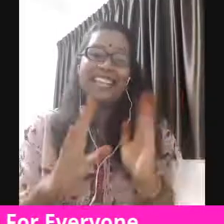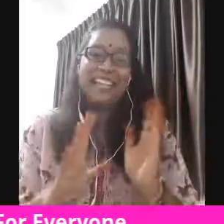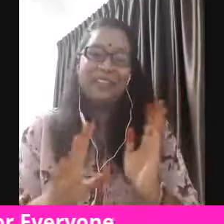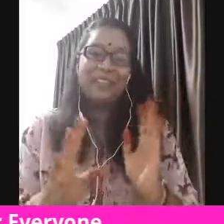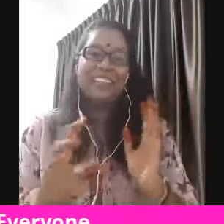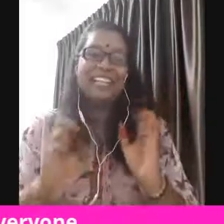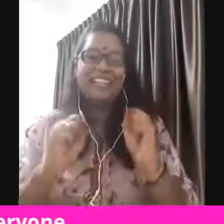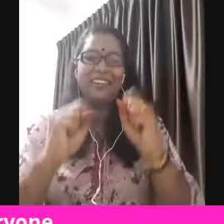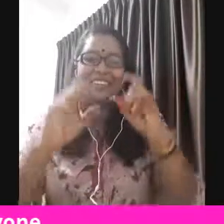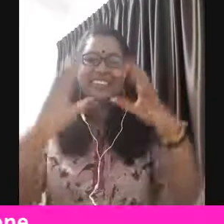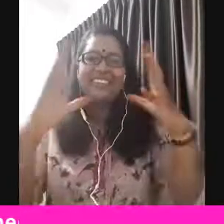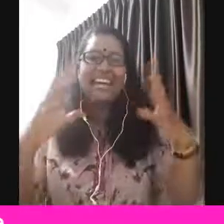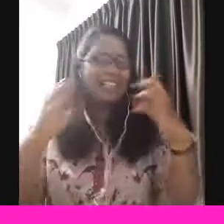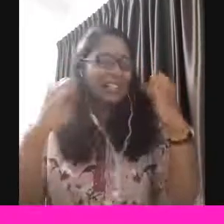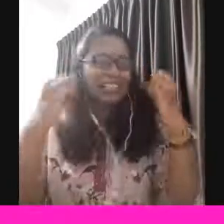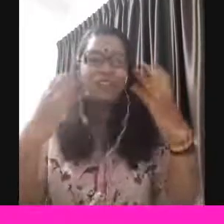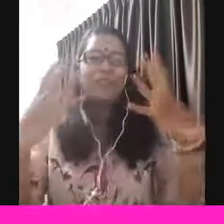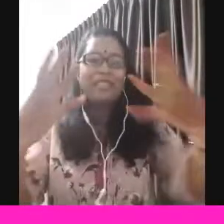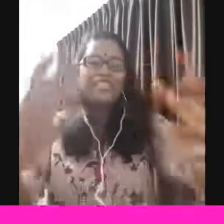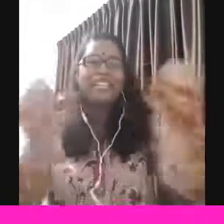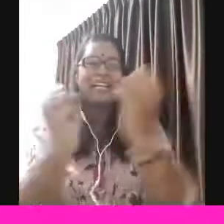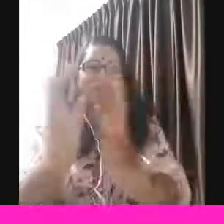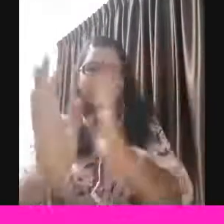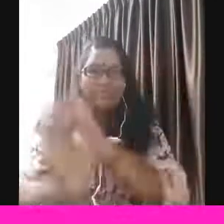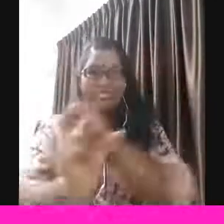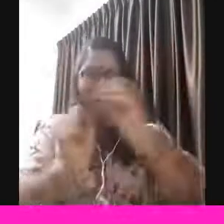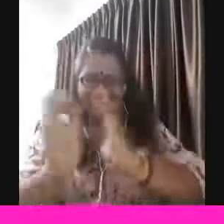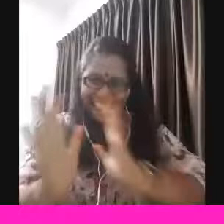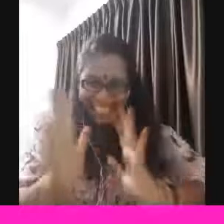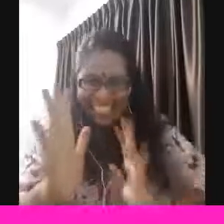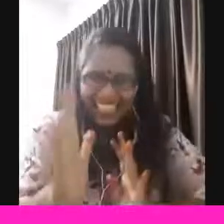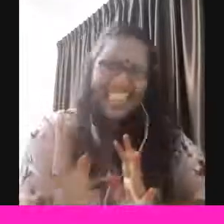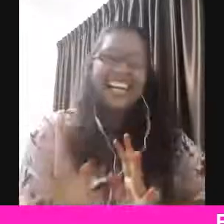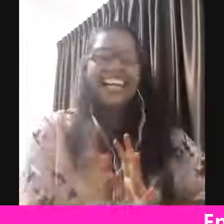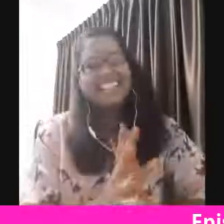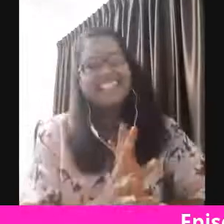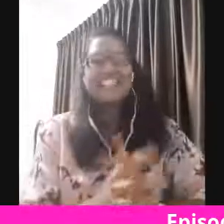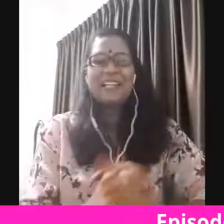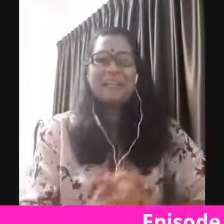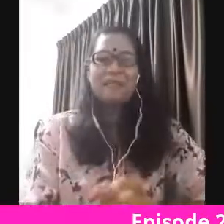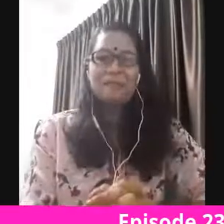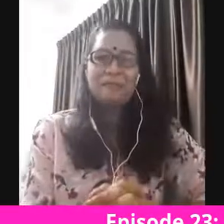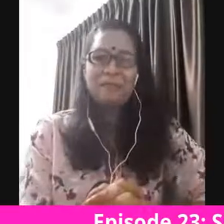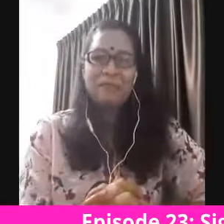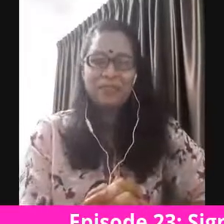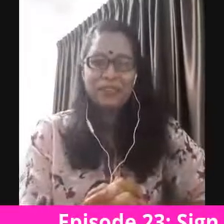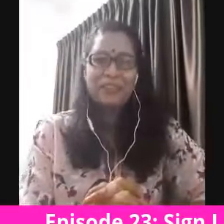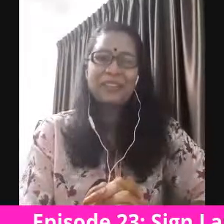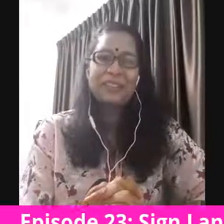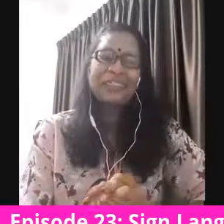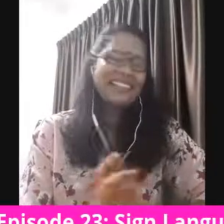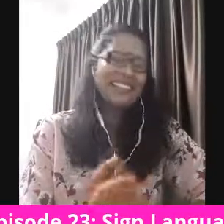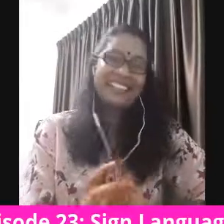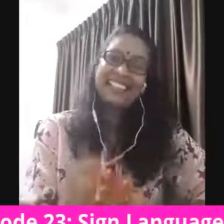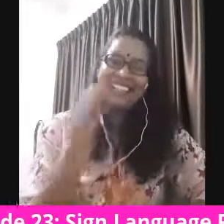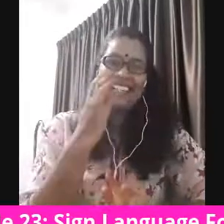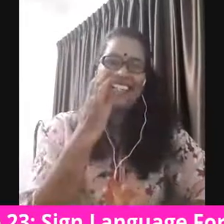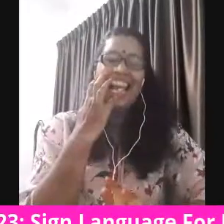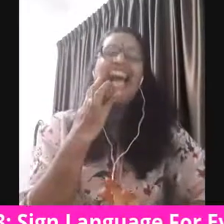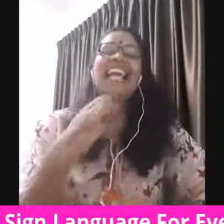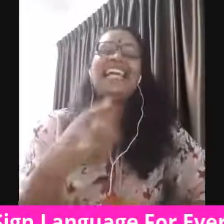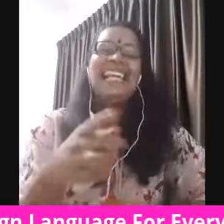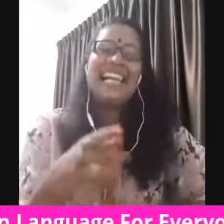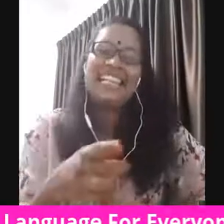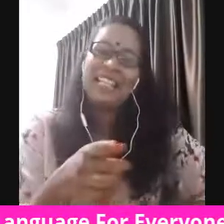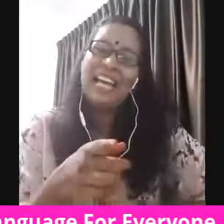everyone say that, because I cannot, it's automatically come. Yeah, it's already Okay. ingrained in you. But that's Yeah. at